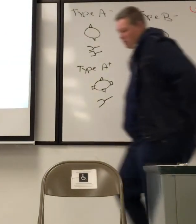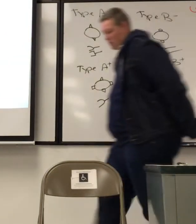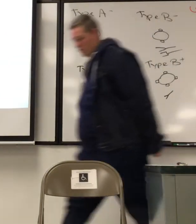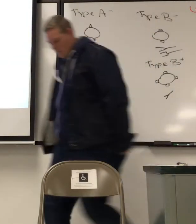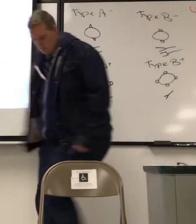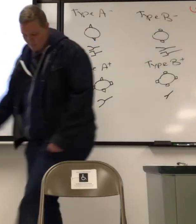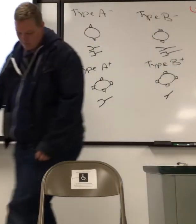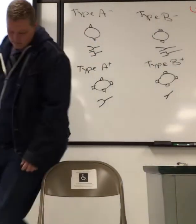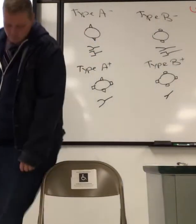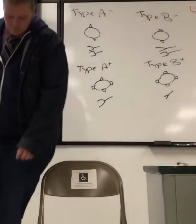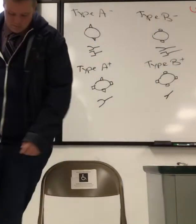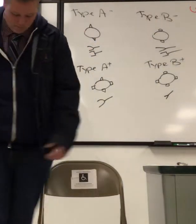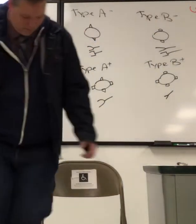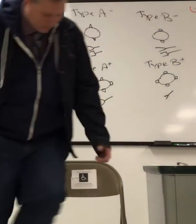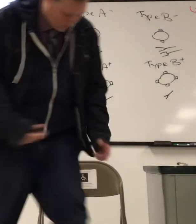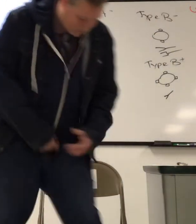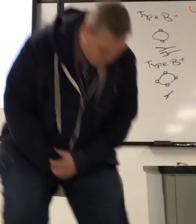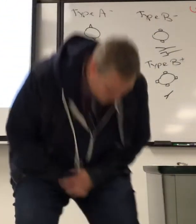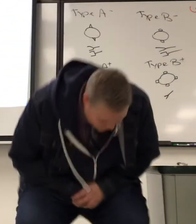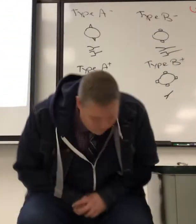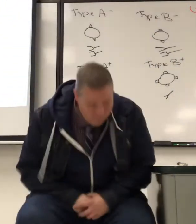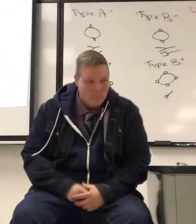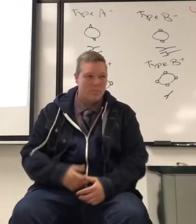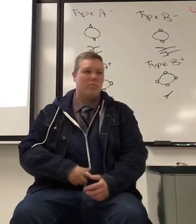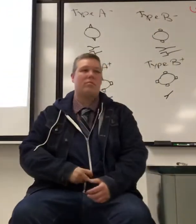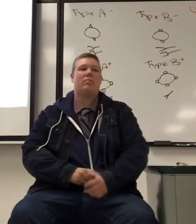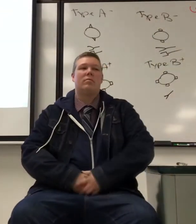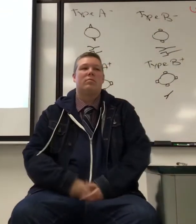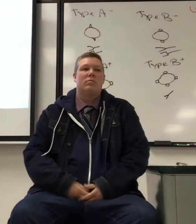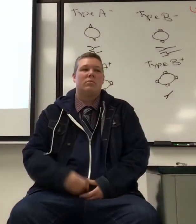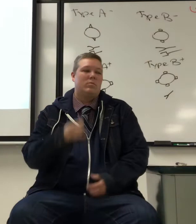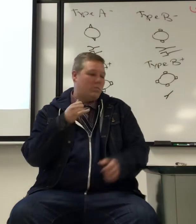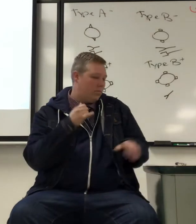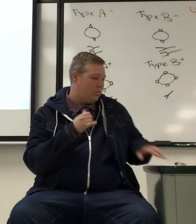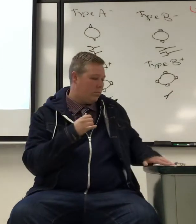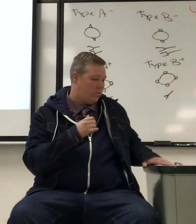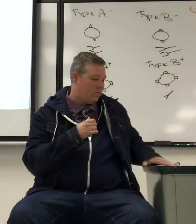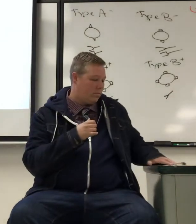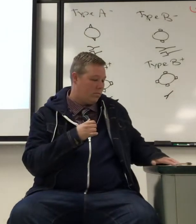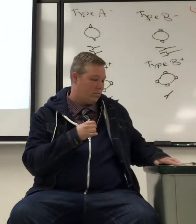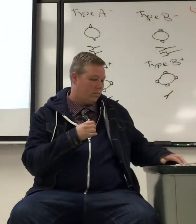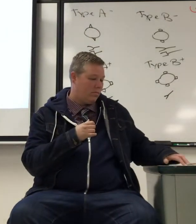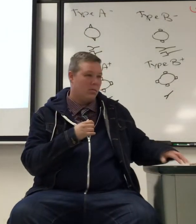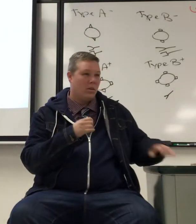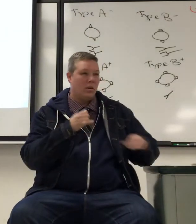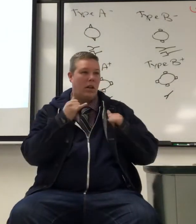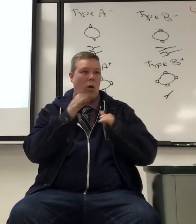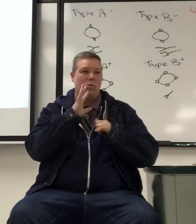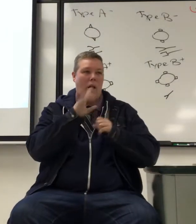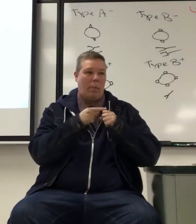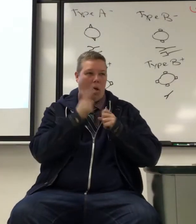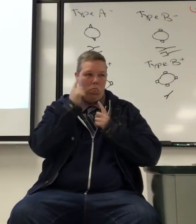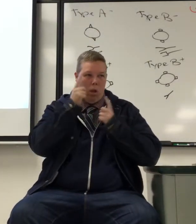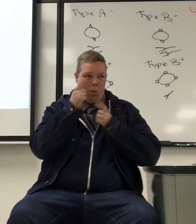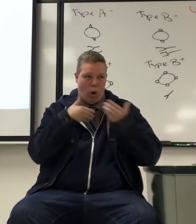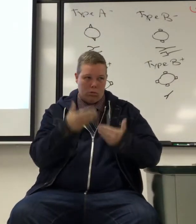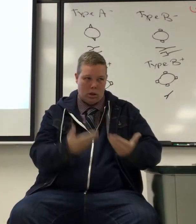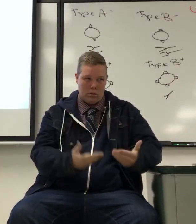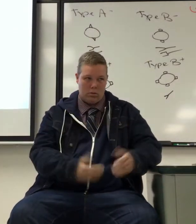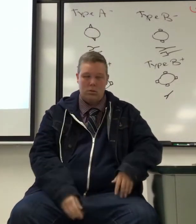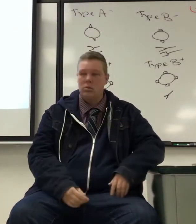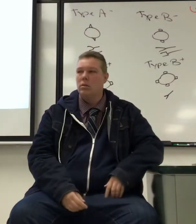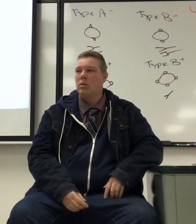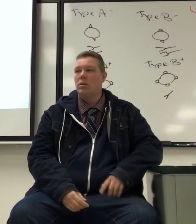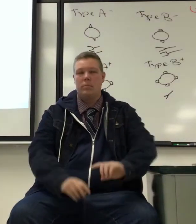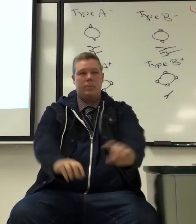Okay. So let's kind of go through the thought process. You know, how do I solve these blood taping problems? Now that we know all the